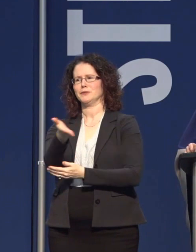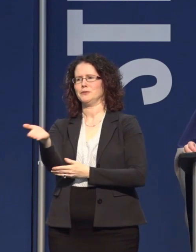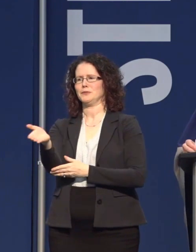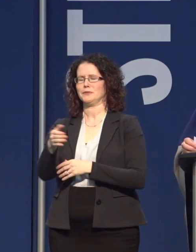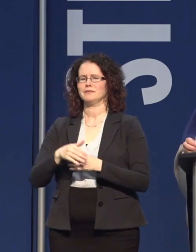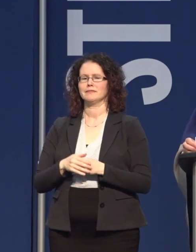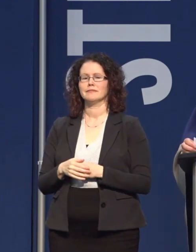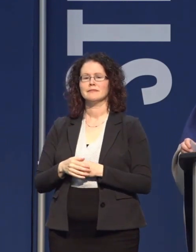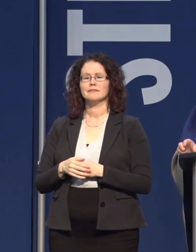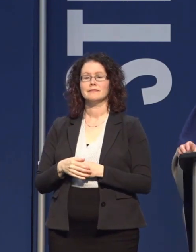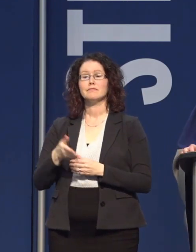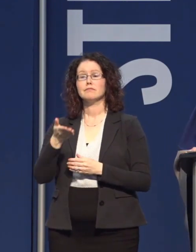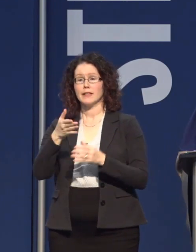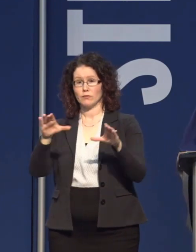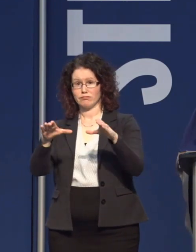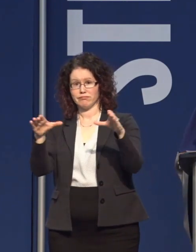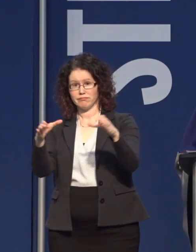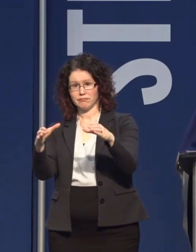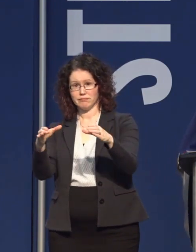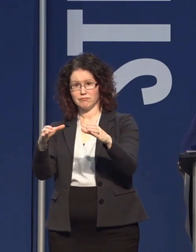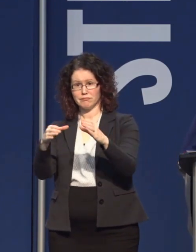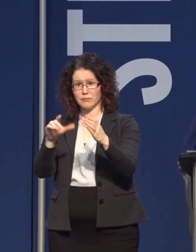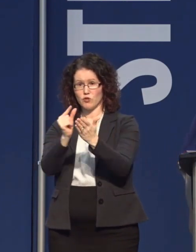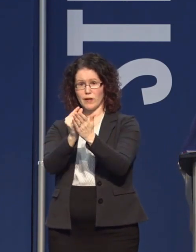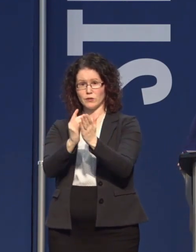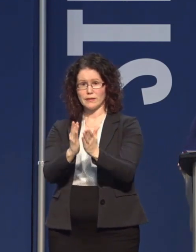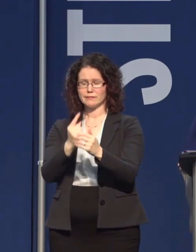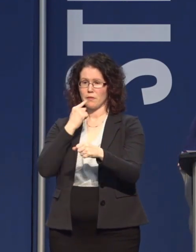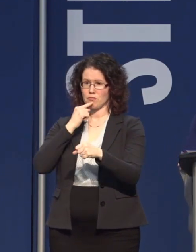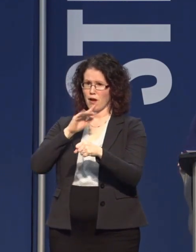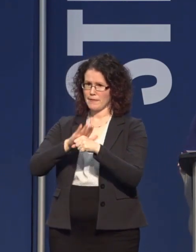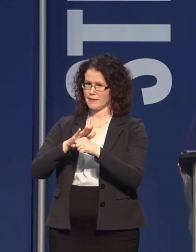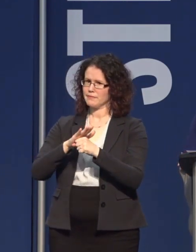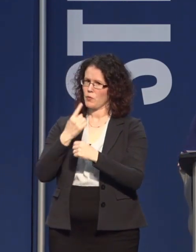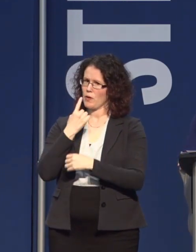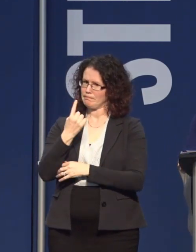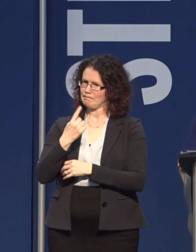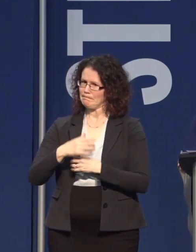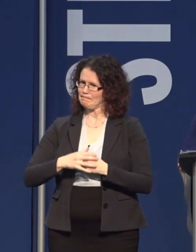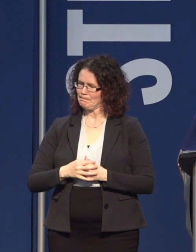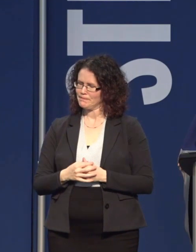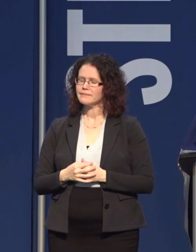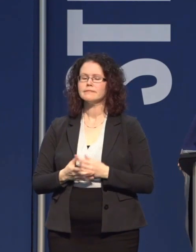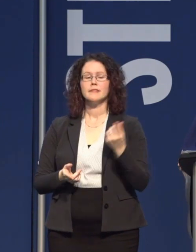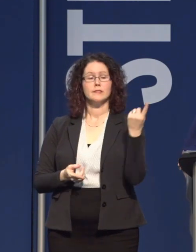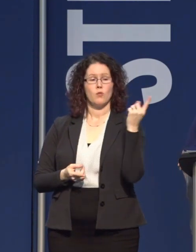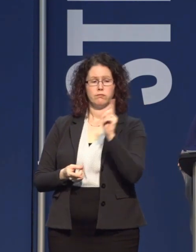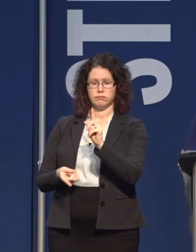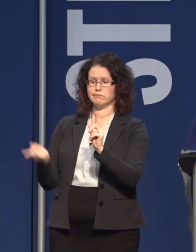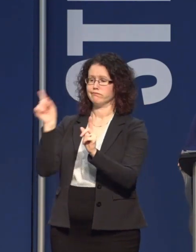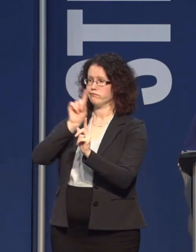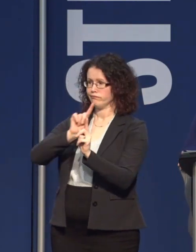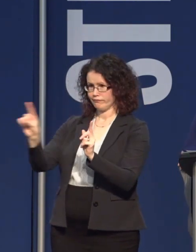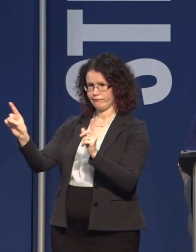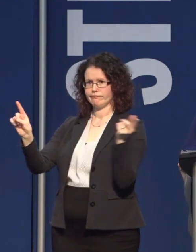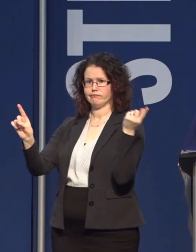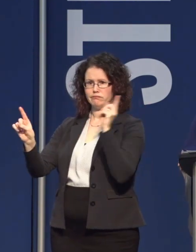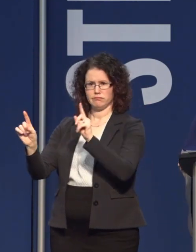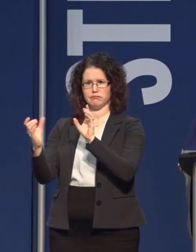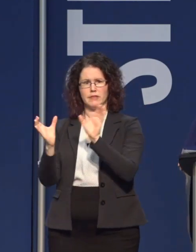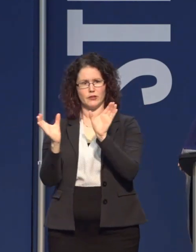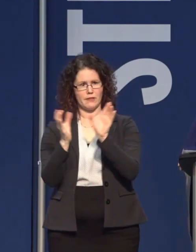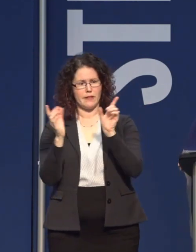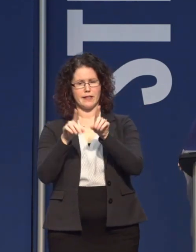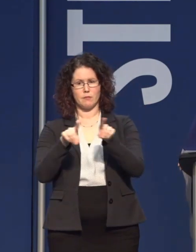you to promise me one thing. After walking across this stage this morning, I would ask that you please commit